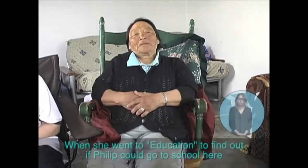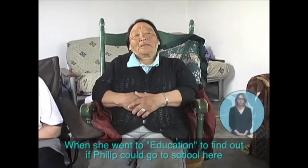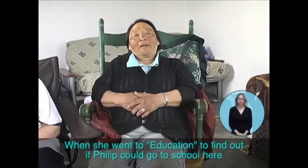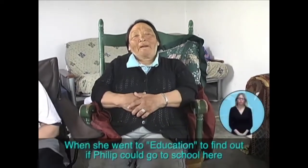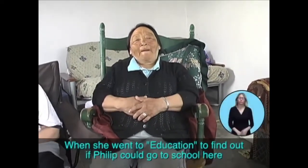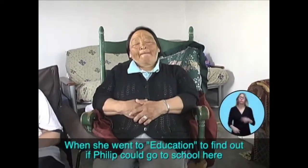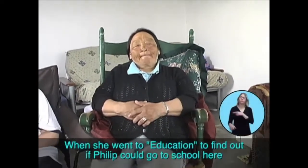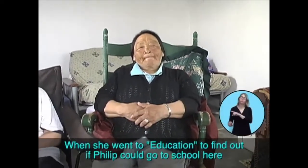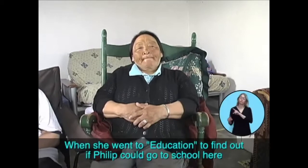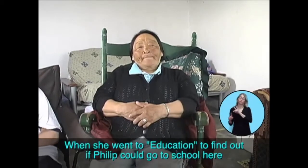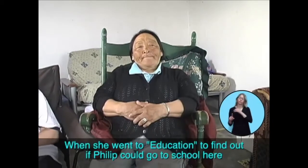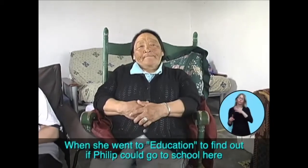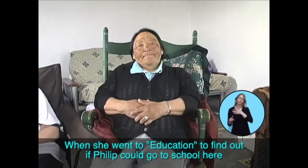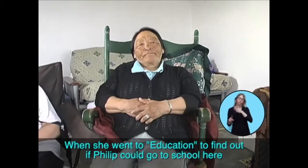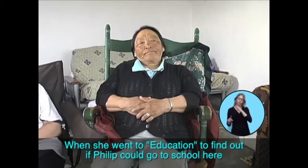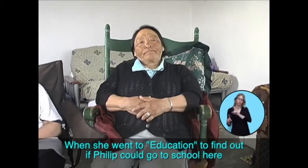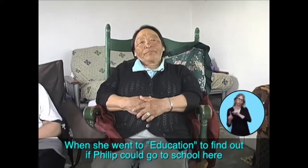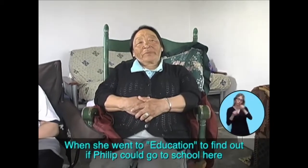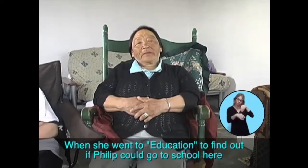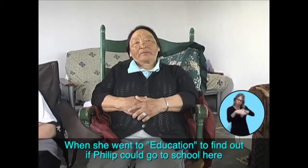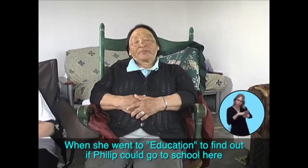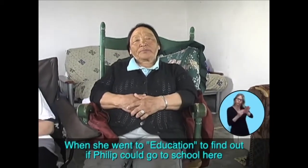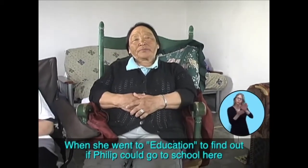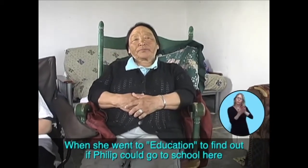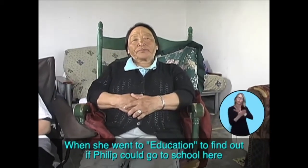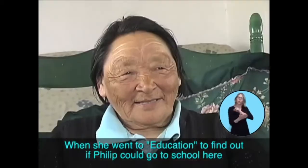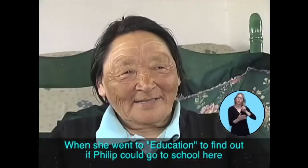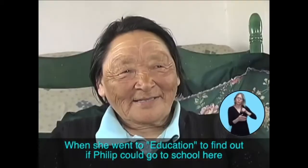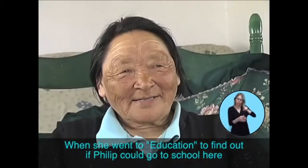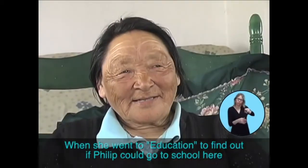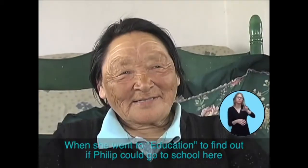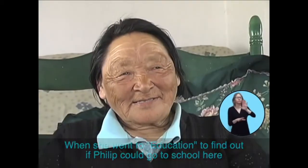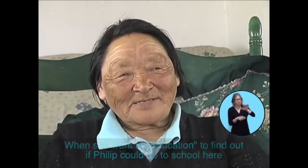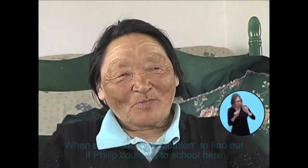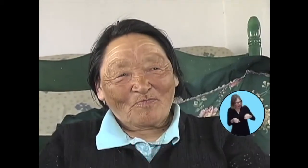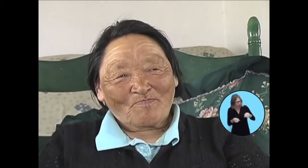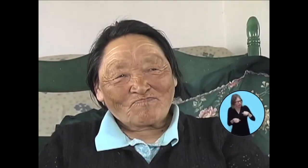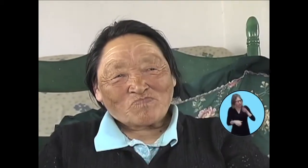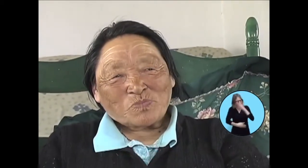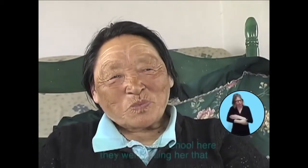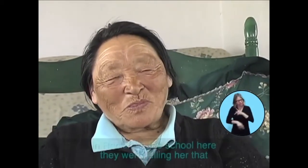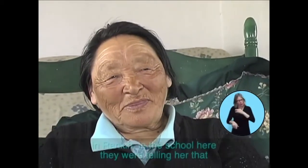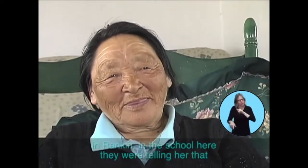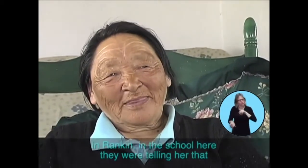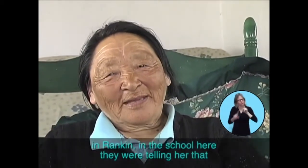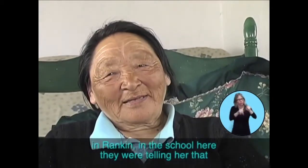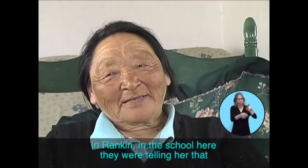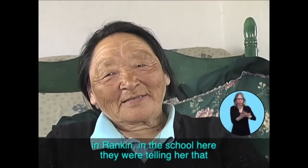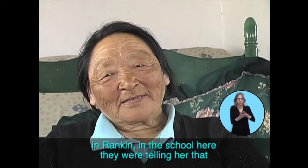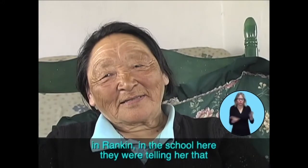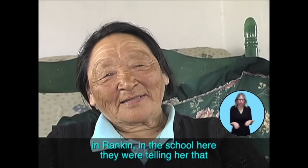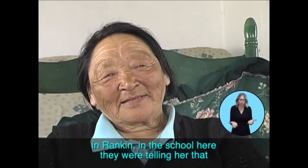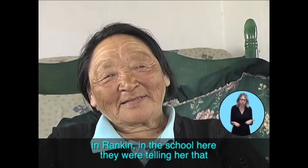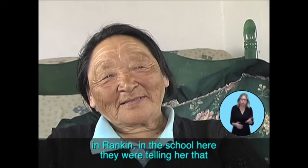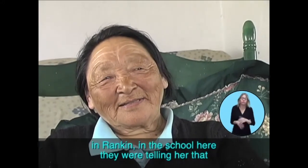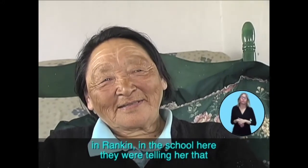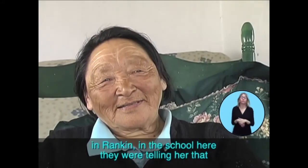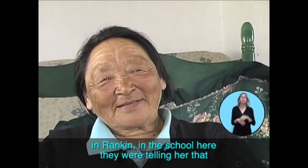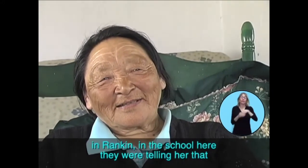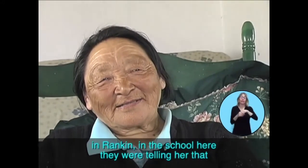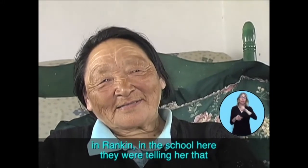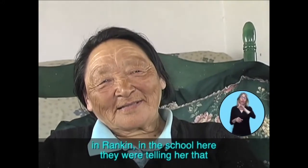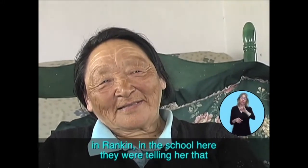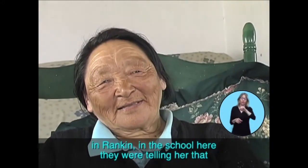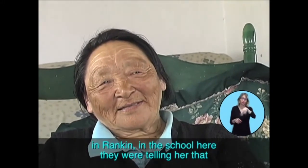And when she went to education to find out if Philip can go to school here, in in